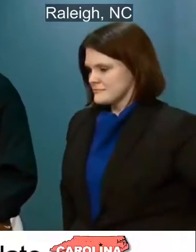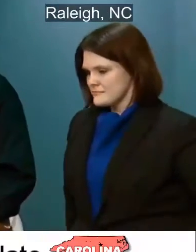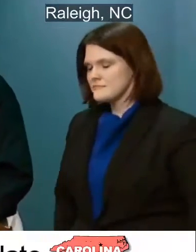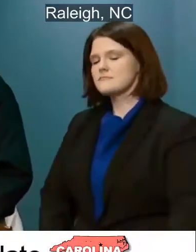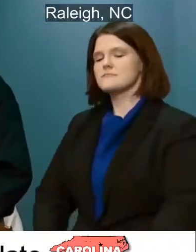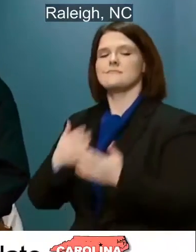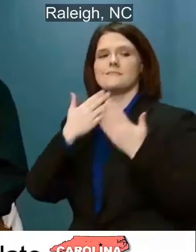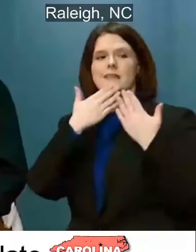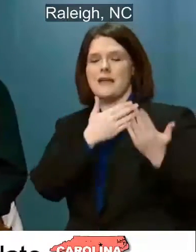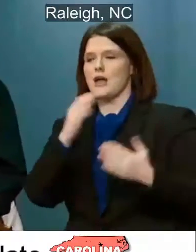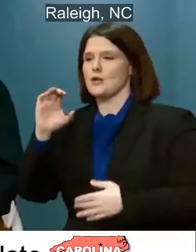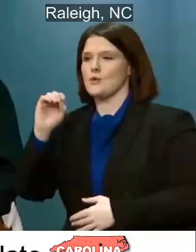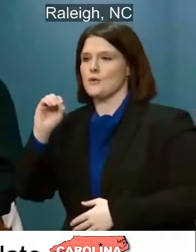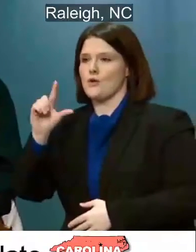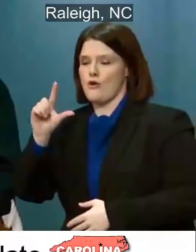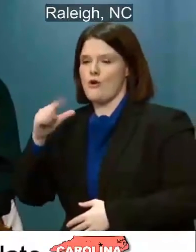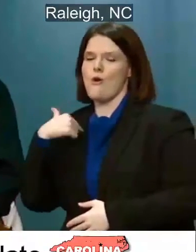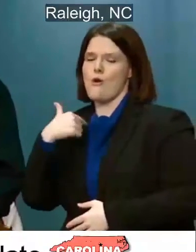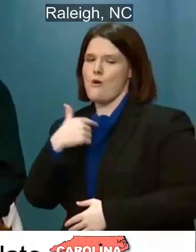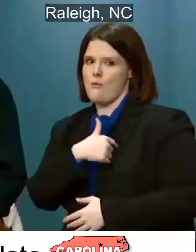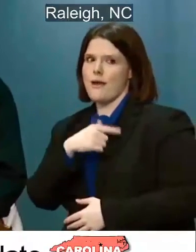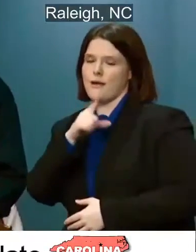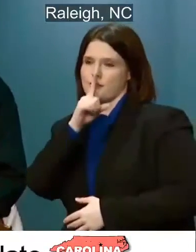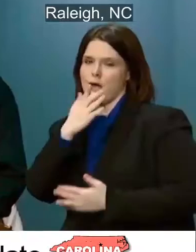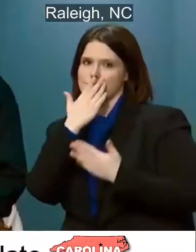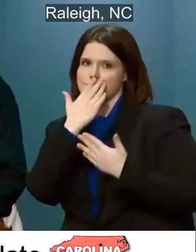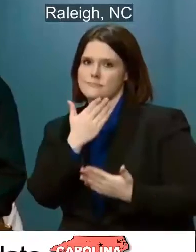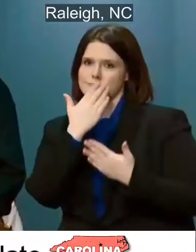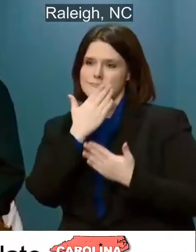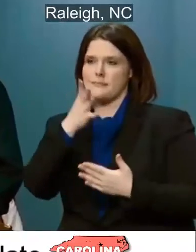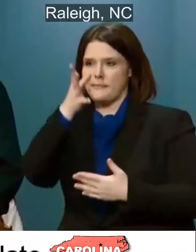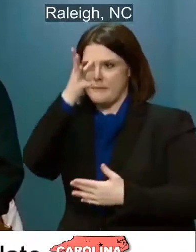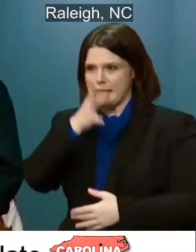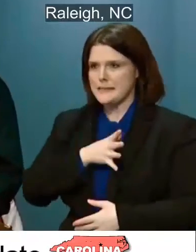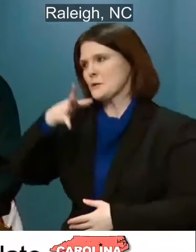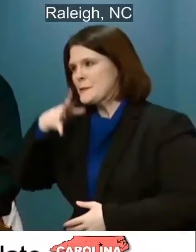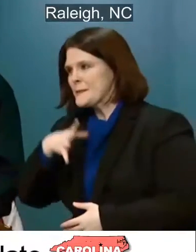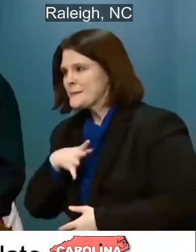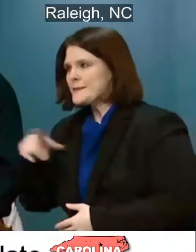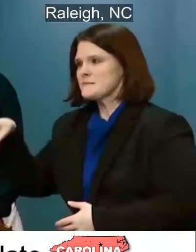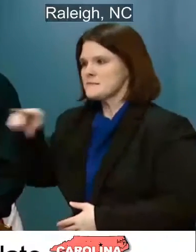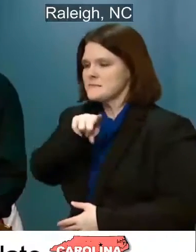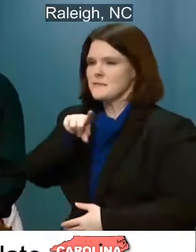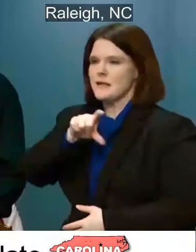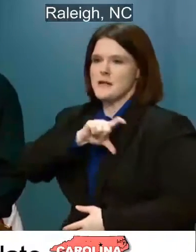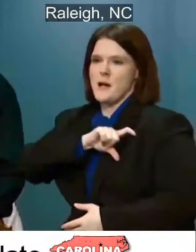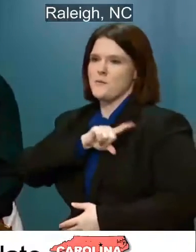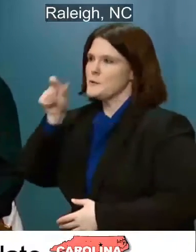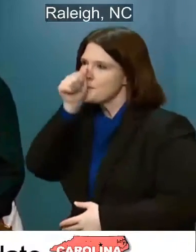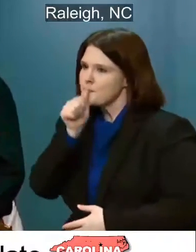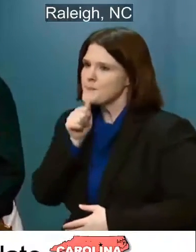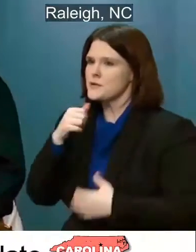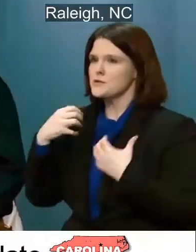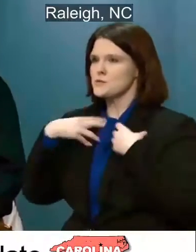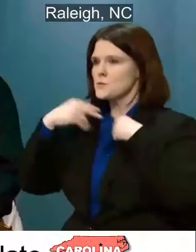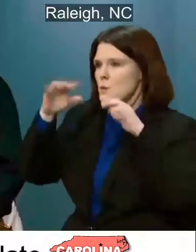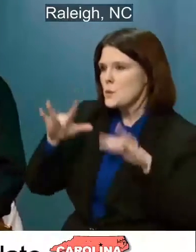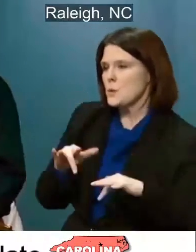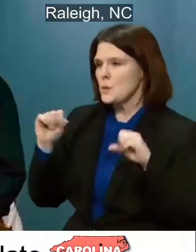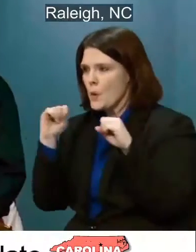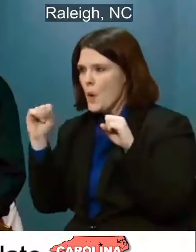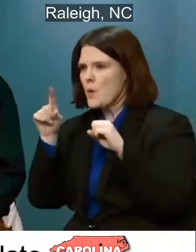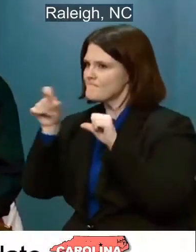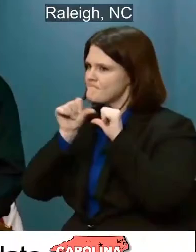Thank you, Colonel. We owe a great deal of gratitude to the men and women who brave the cold and the snow to keep doing their